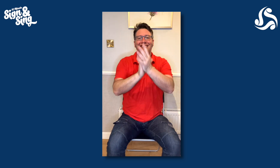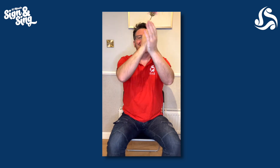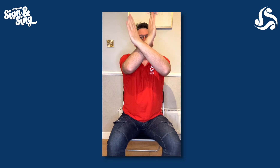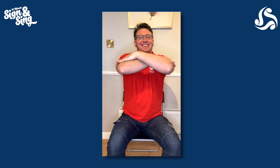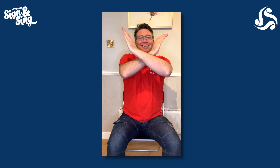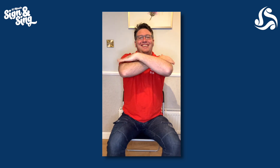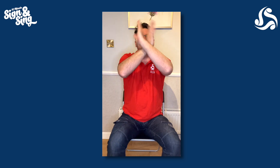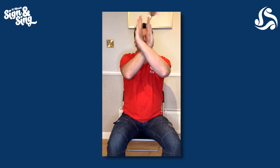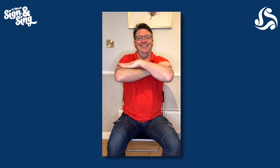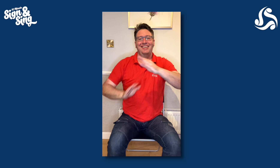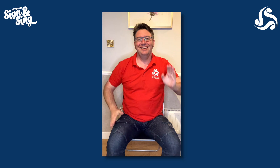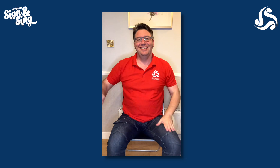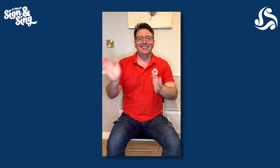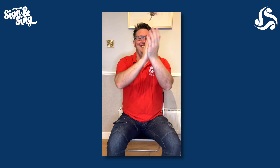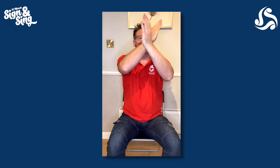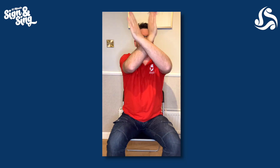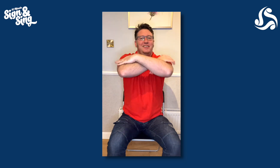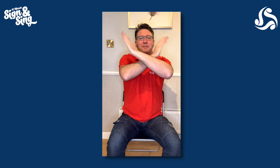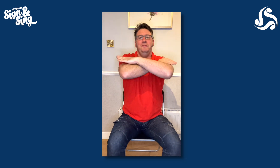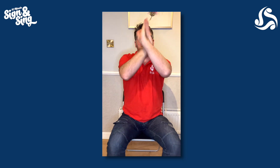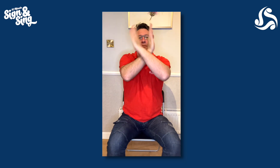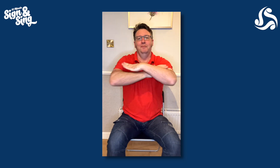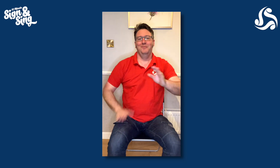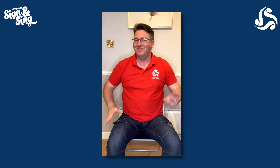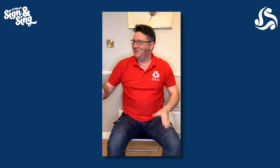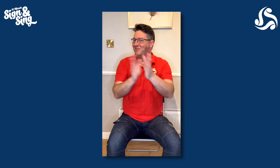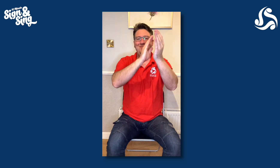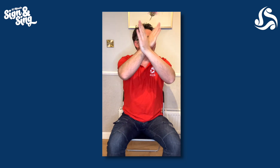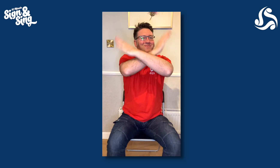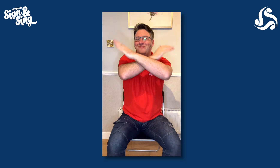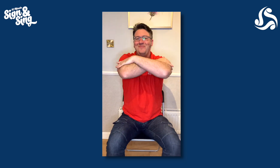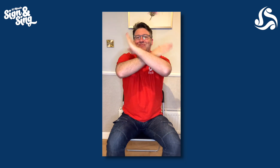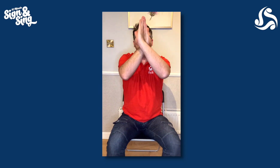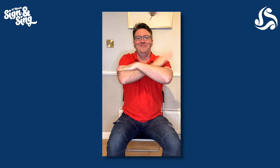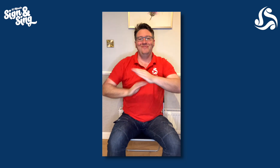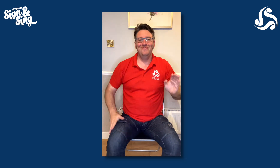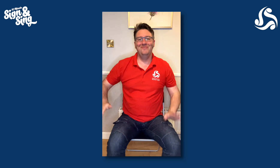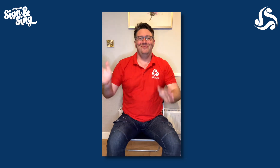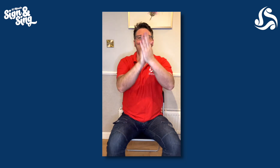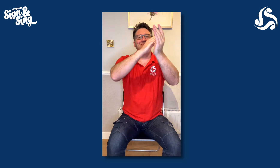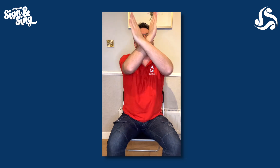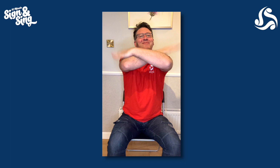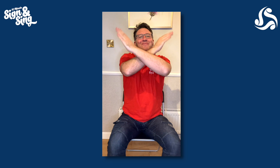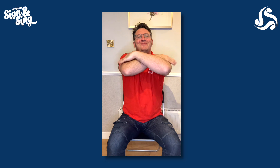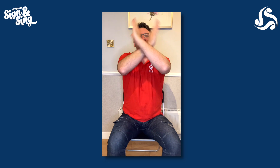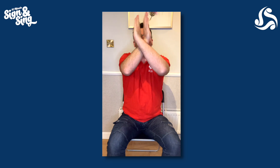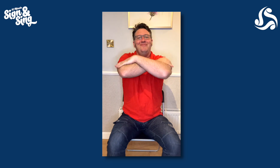ain't changing the atmosphere, architecture unfamiliar. I could get used to this.